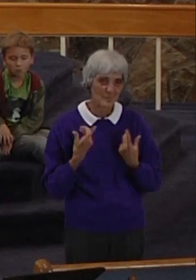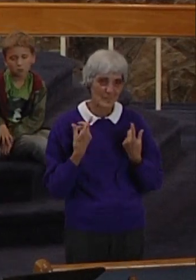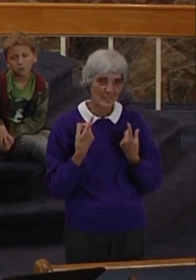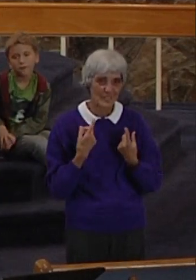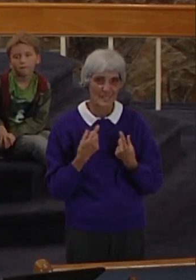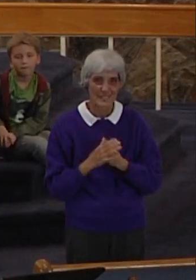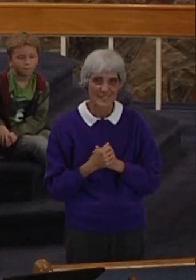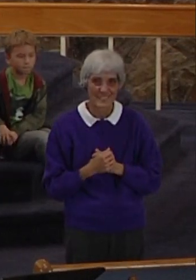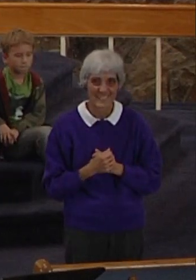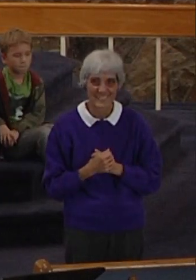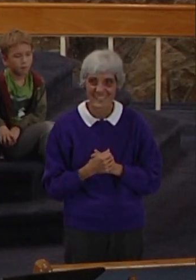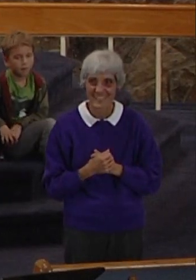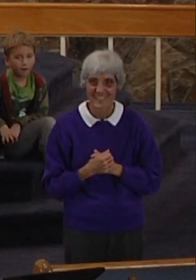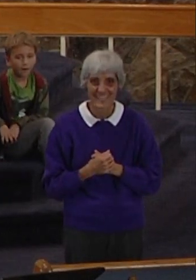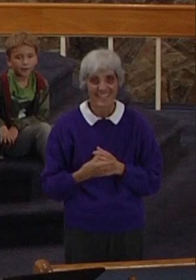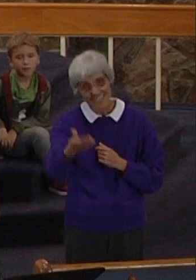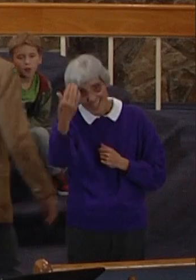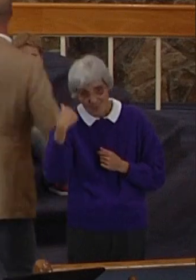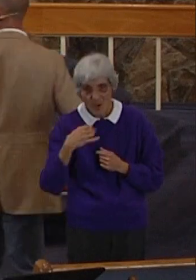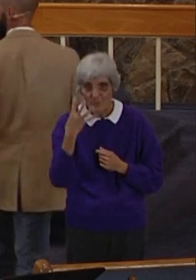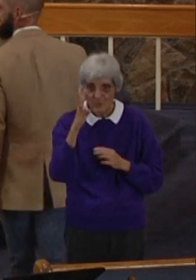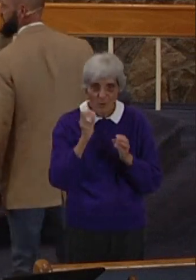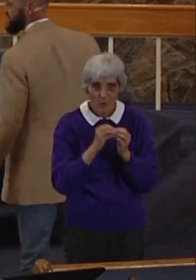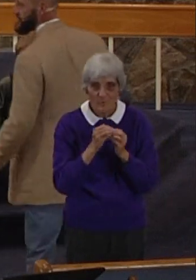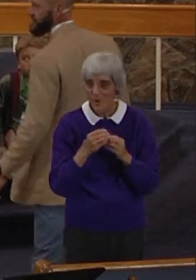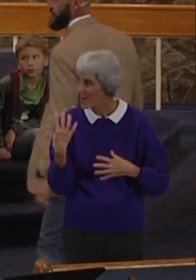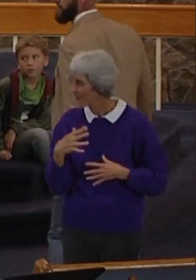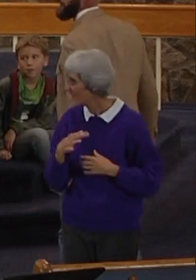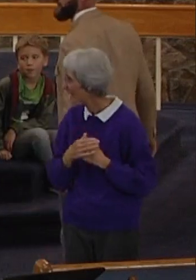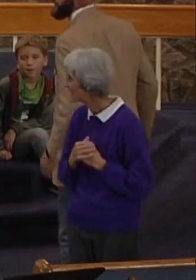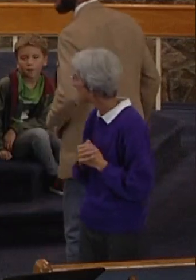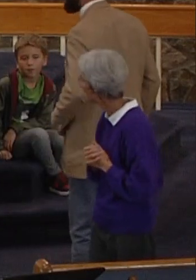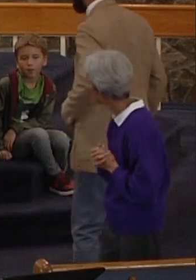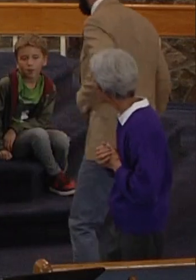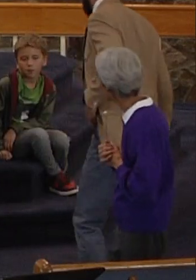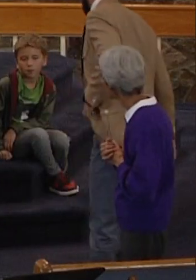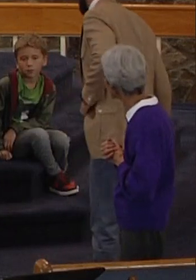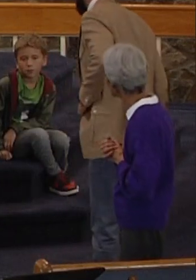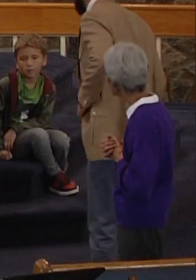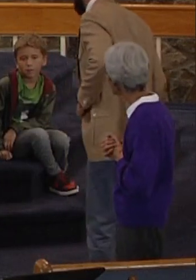All right, here we go. Four more. All right.